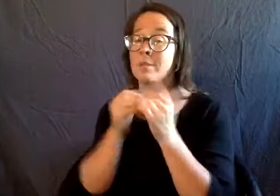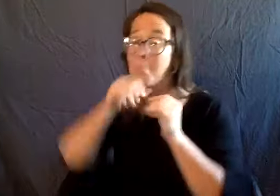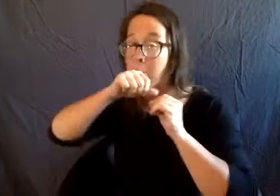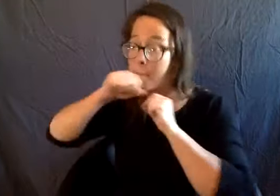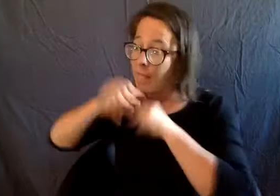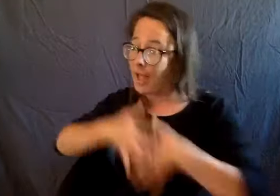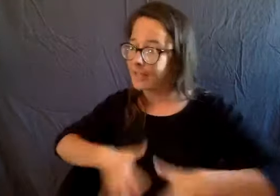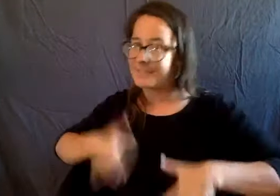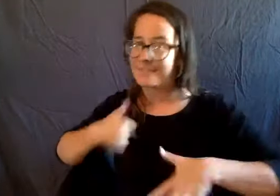of desperation.